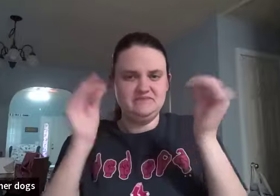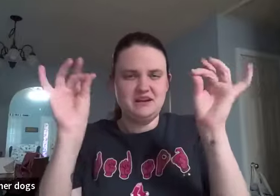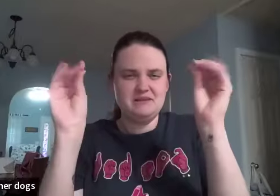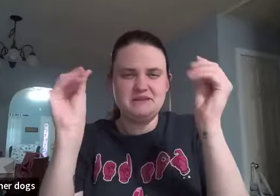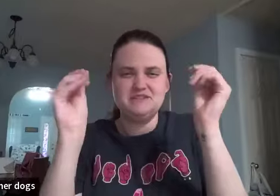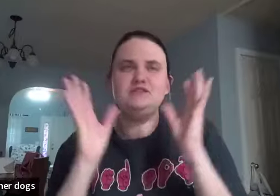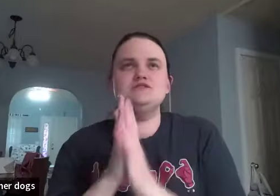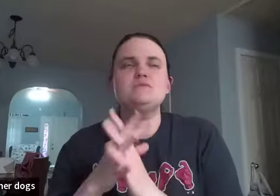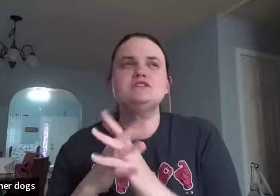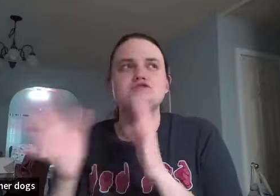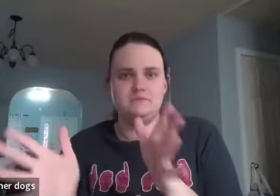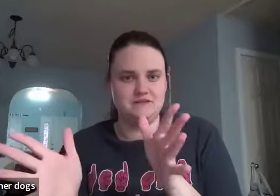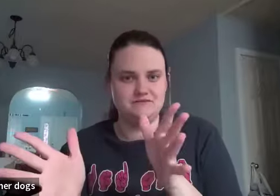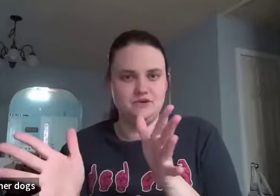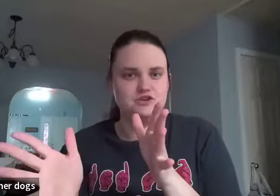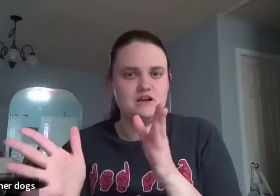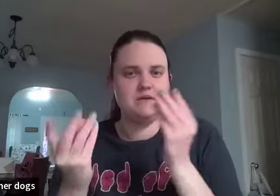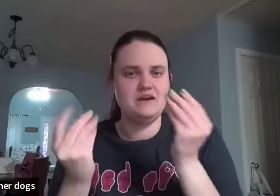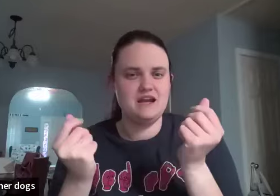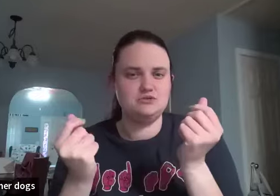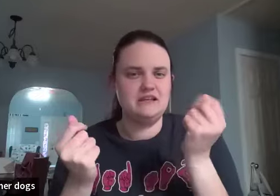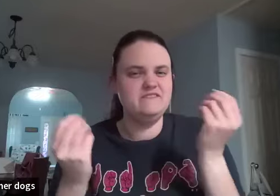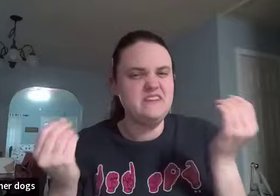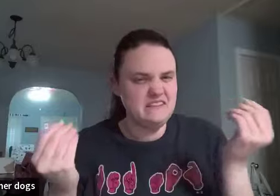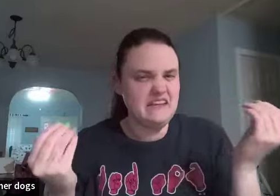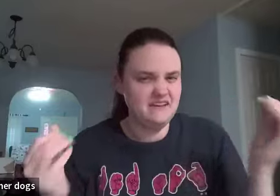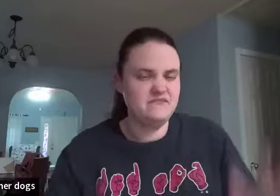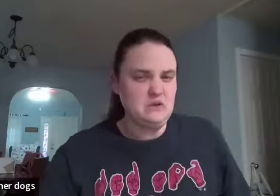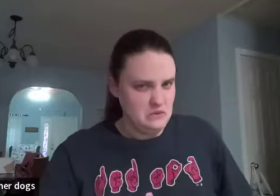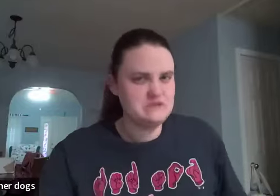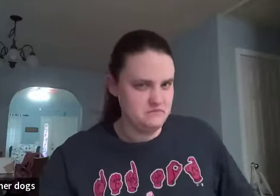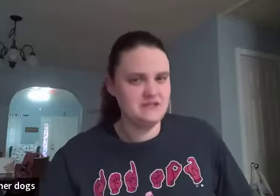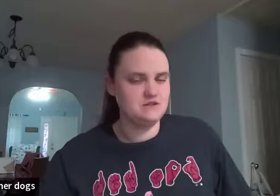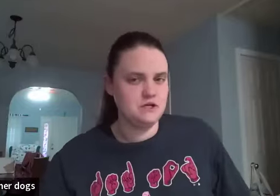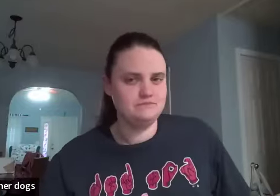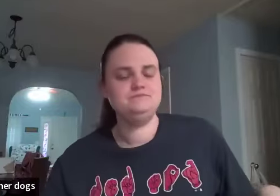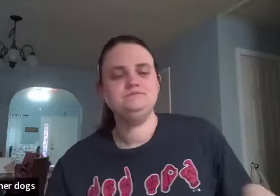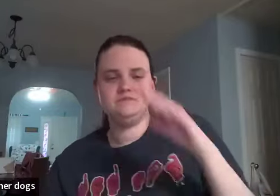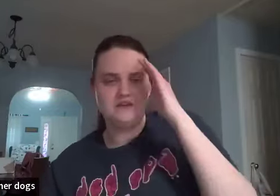the kind of it's almost descriptive when you're talking about an actual like feel something is weird.